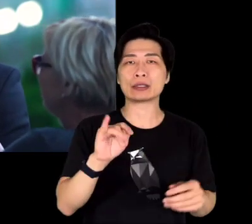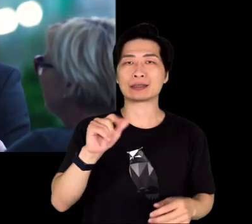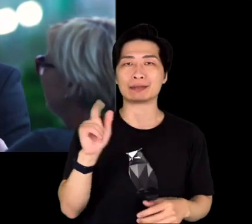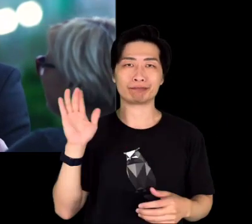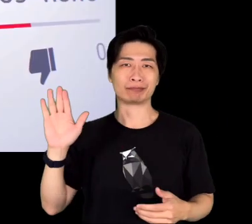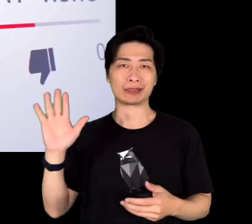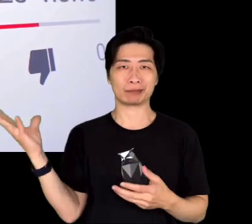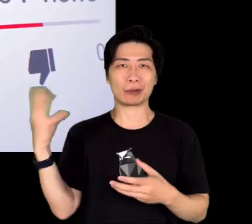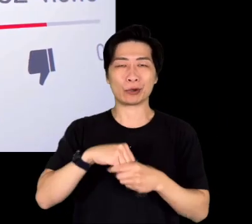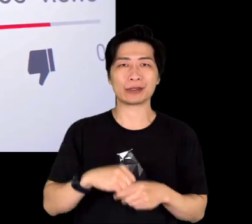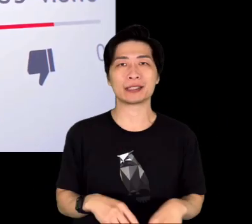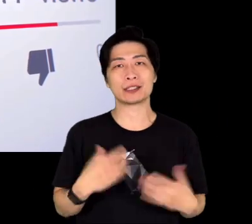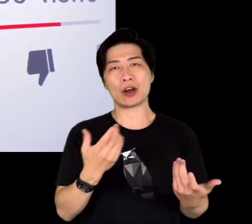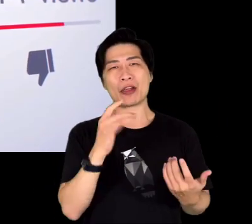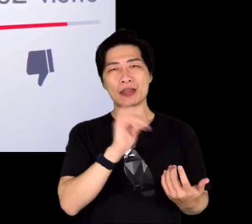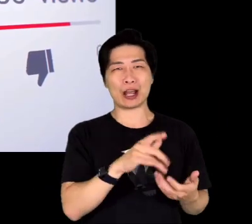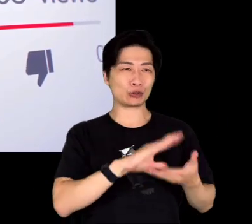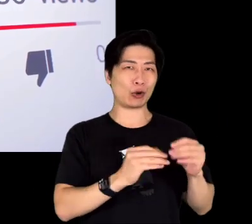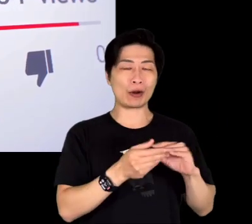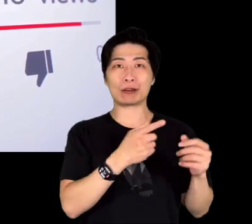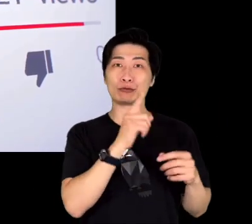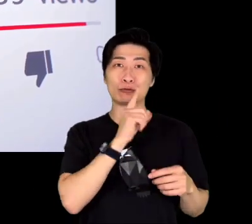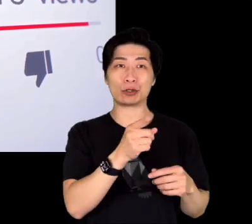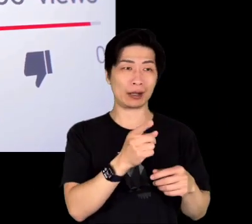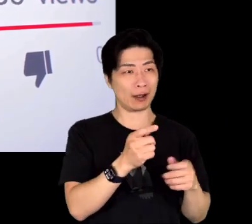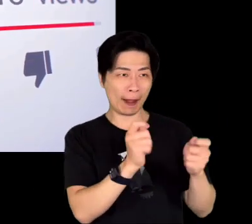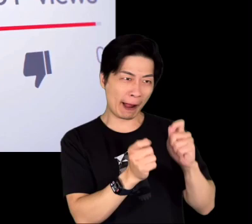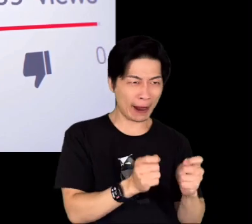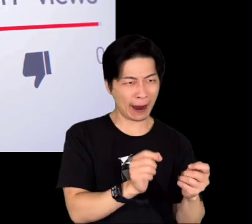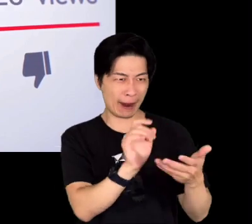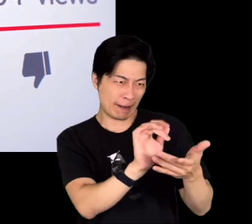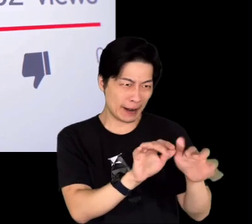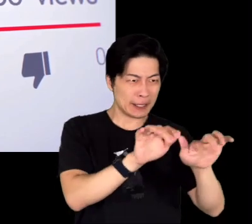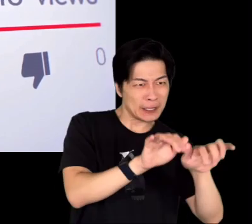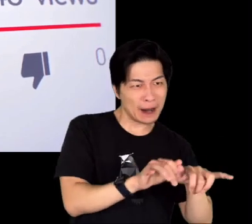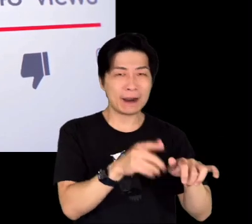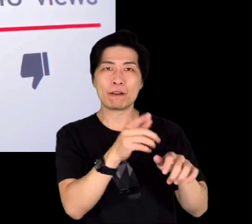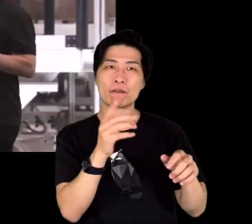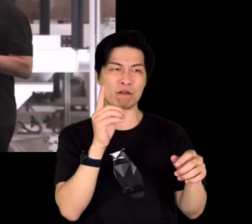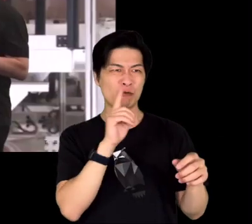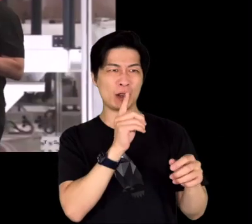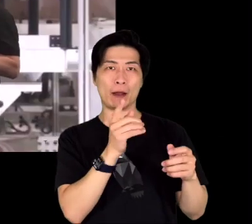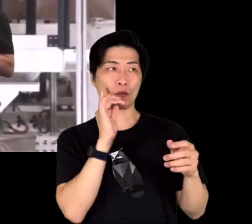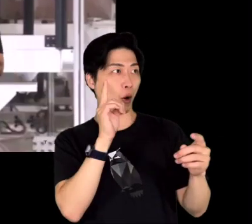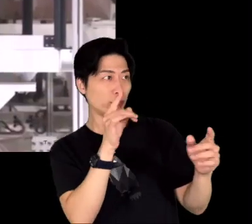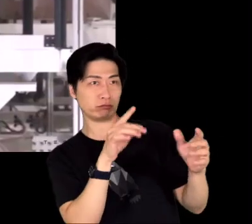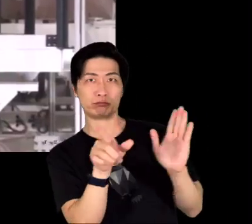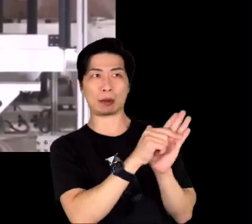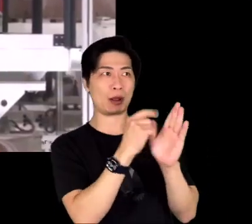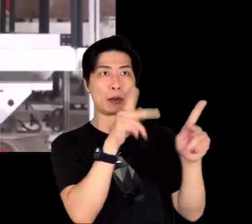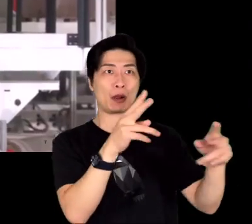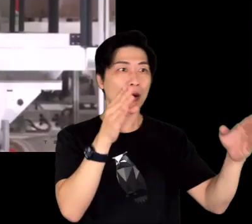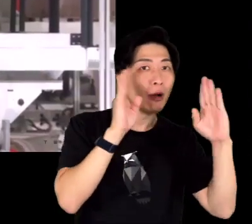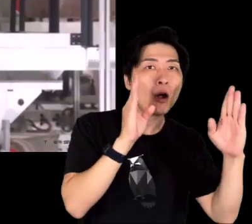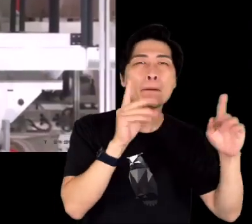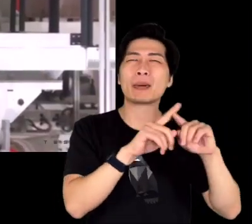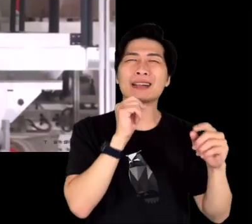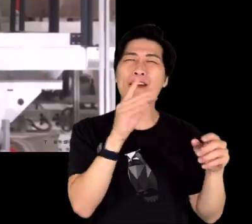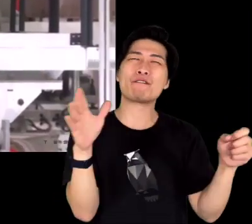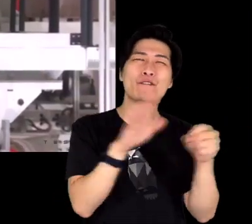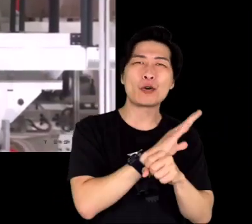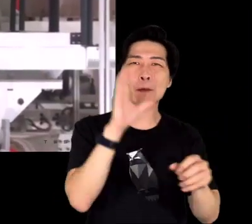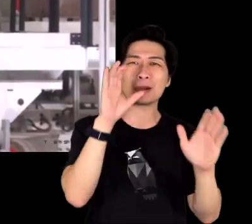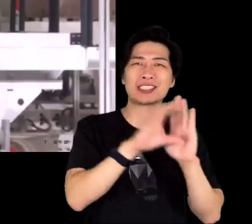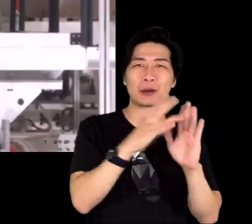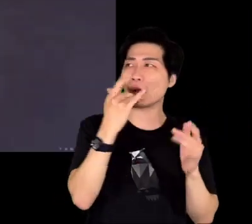from Tesla. This commonly results in a story that is crafted to maximize views for the publication, yet doesn't have the full picture because of